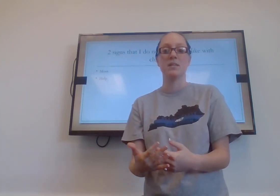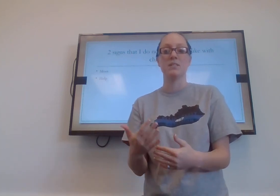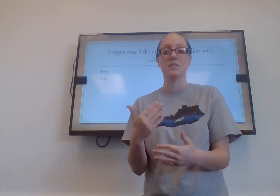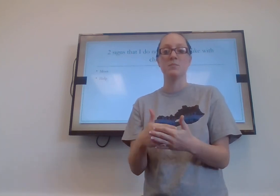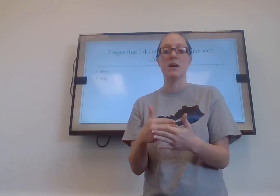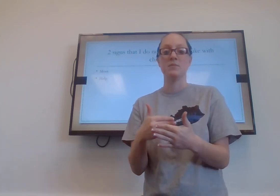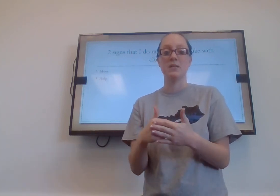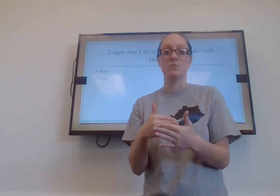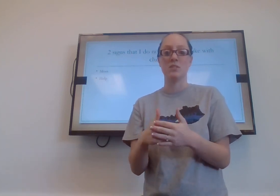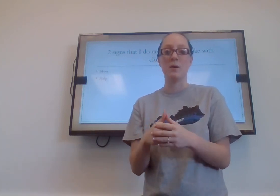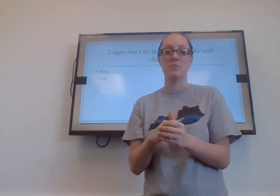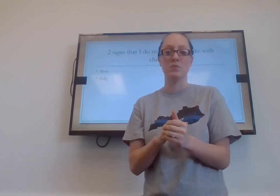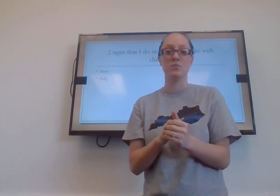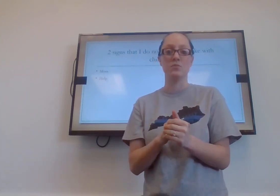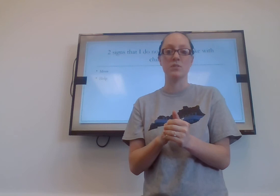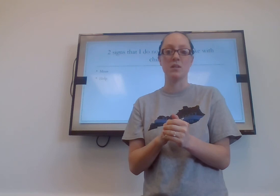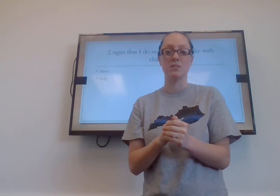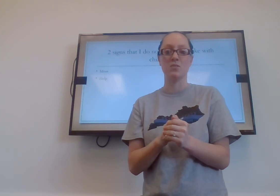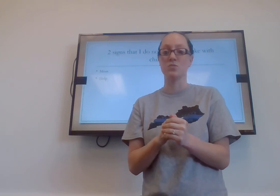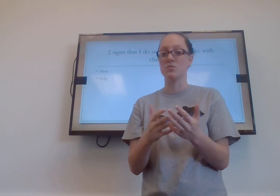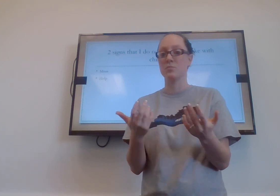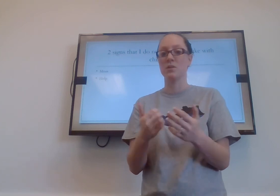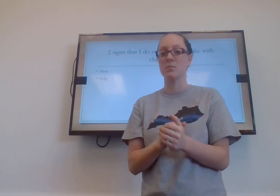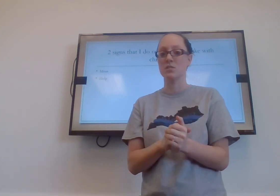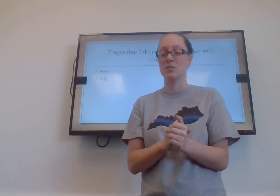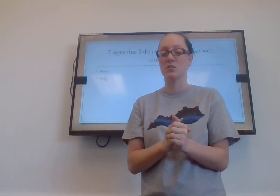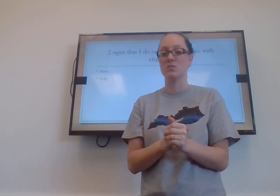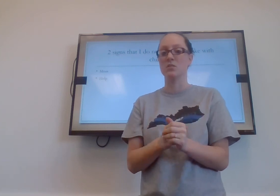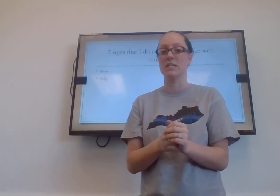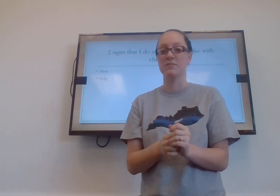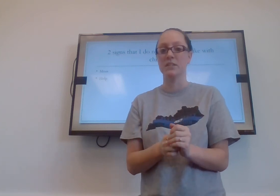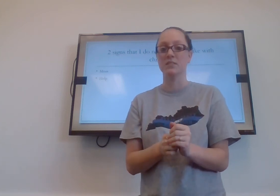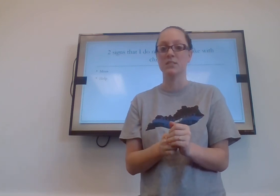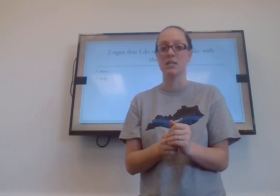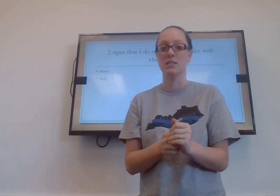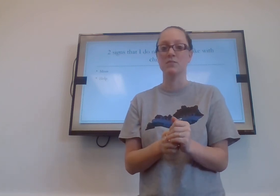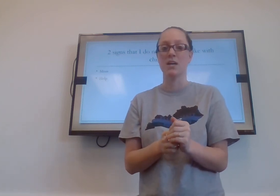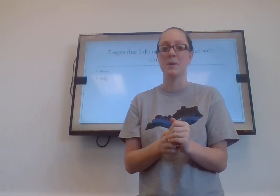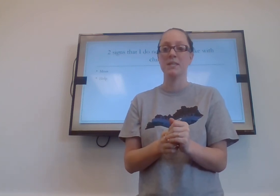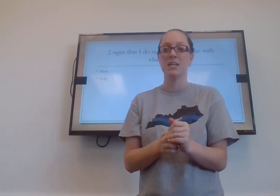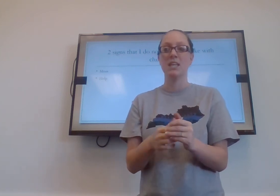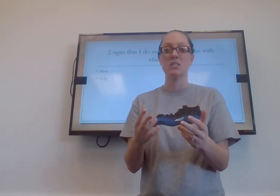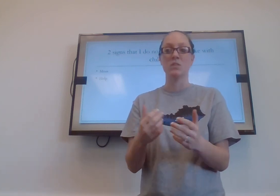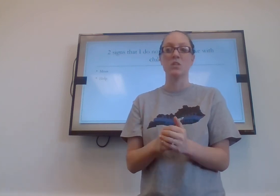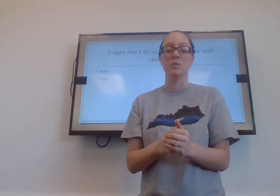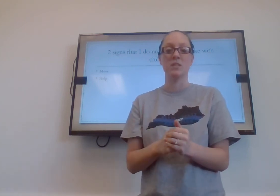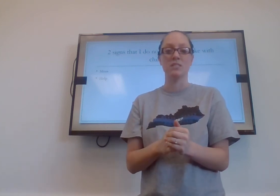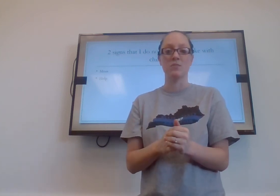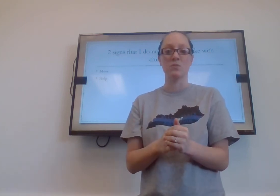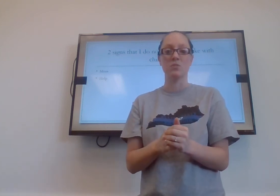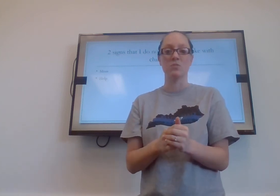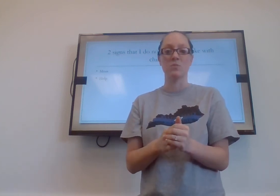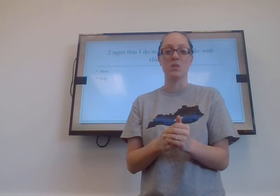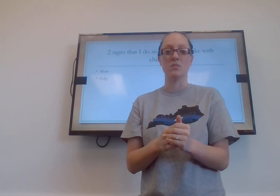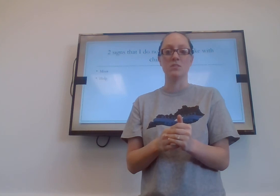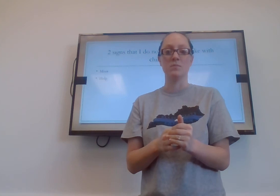Because sometimes they will stop with those two signs. Those are pretty much the only two that I've found that kind of stop. And that's really only because I've worked with children with autism,